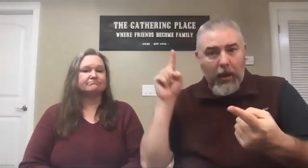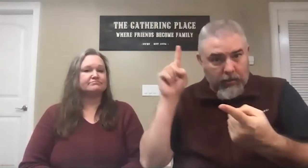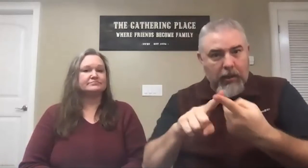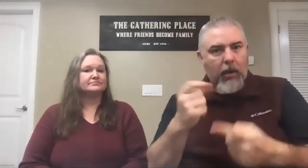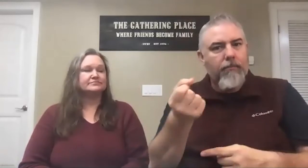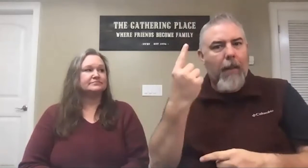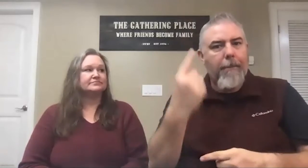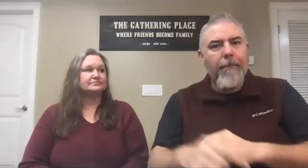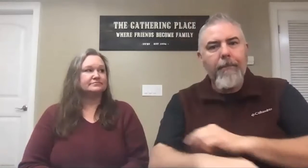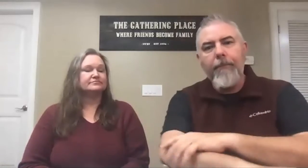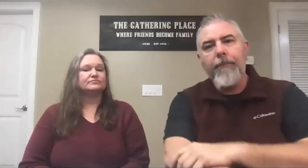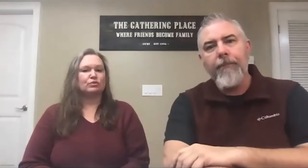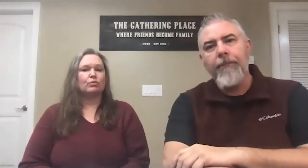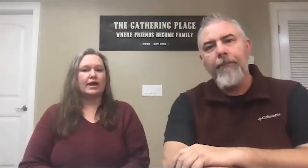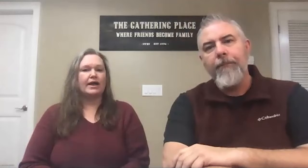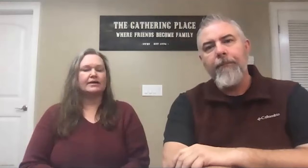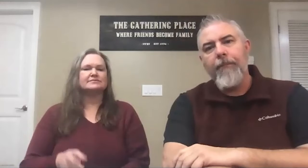We stay persistent until we get it.